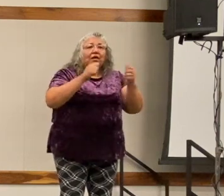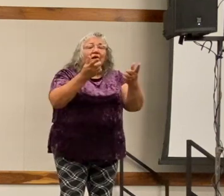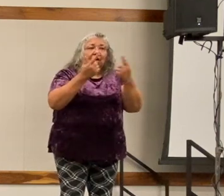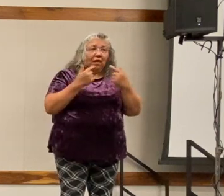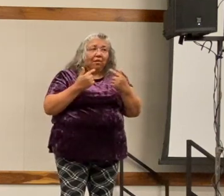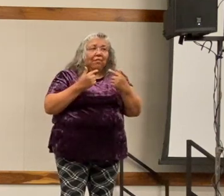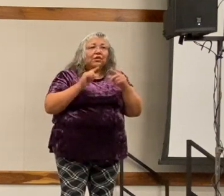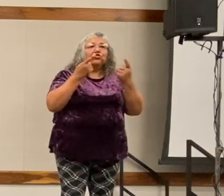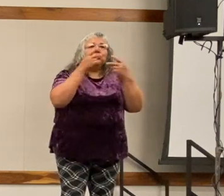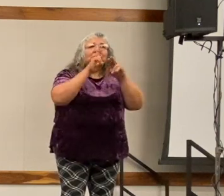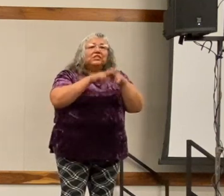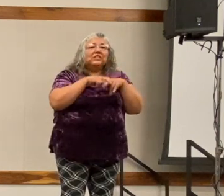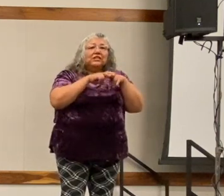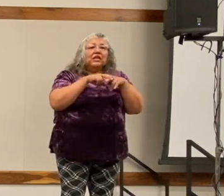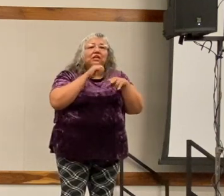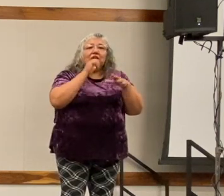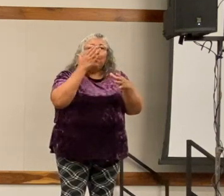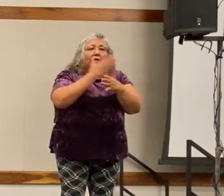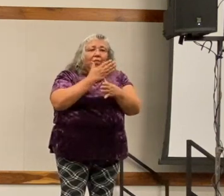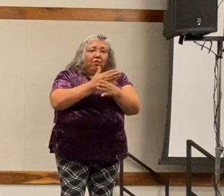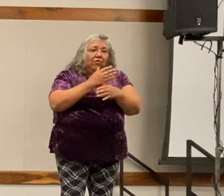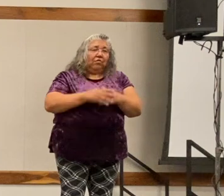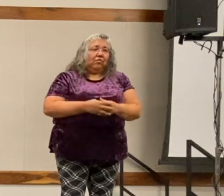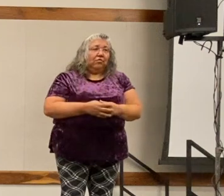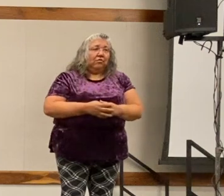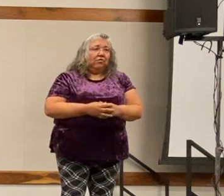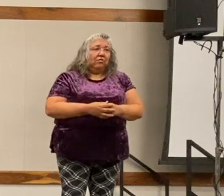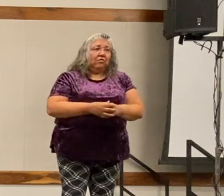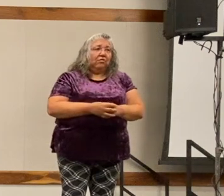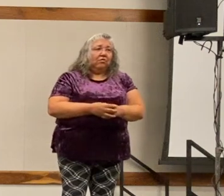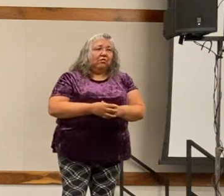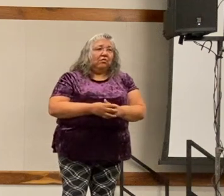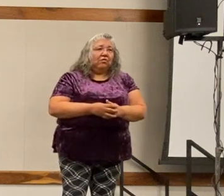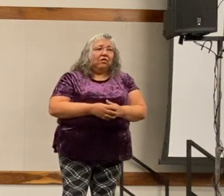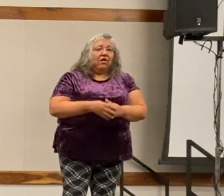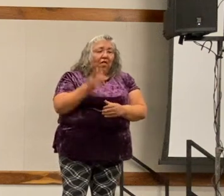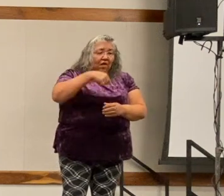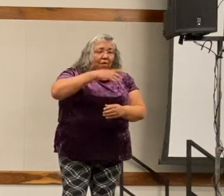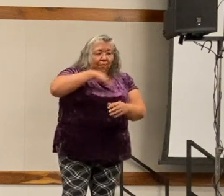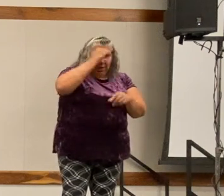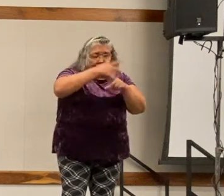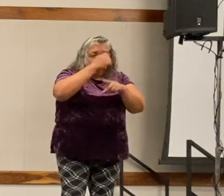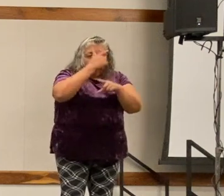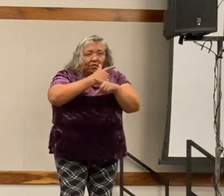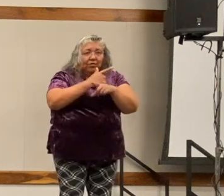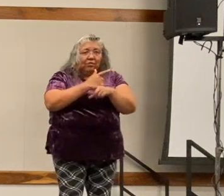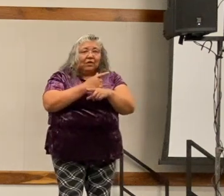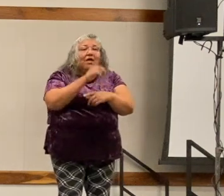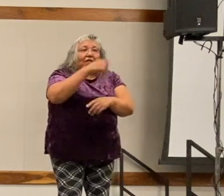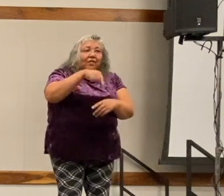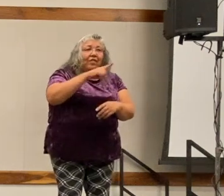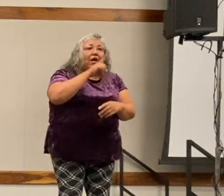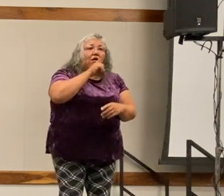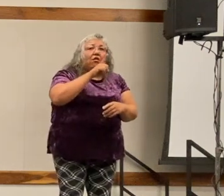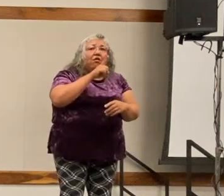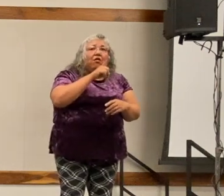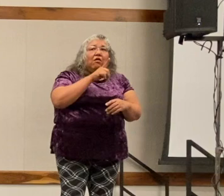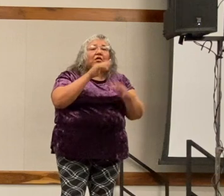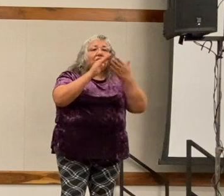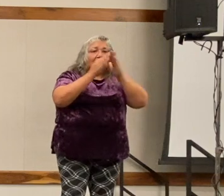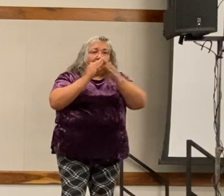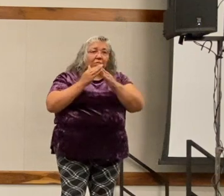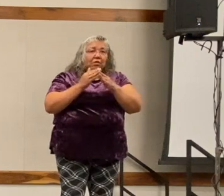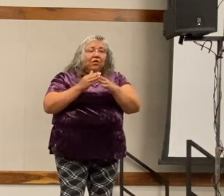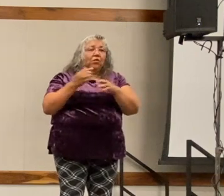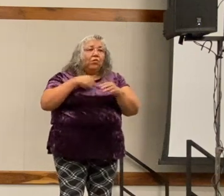come and just sit and not be bothered? Why? They're my brothers, right? And they are, they're in the community.